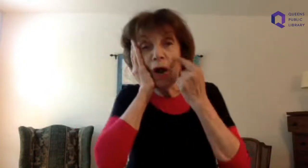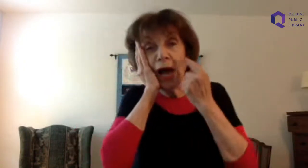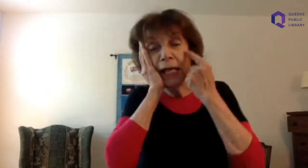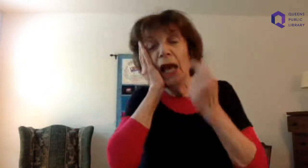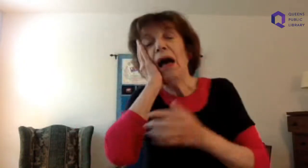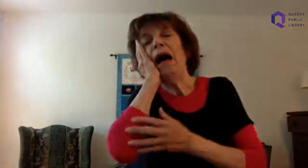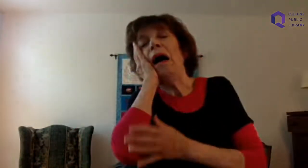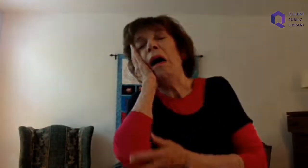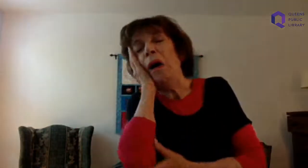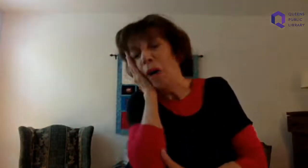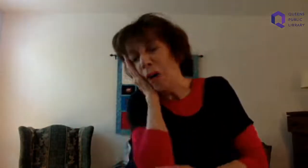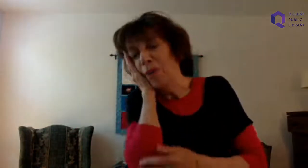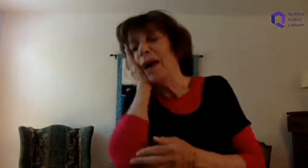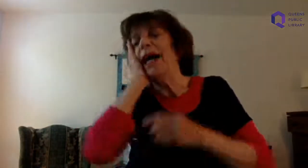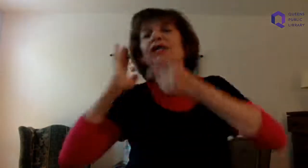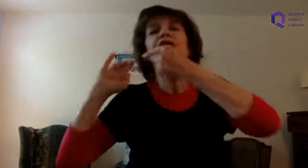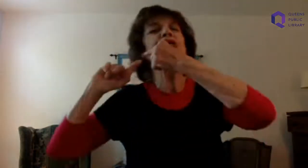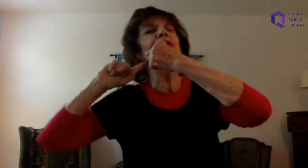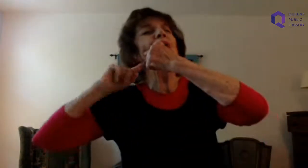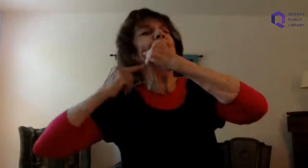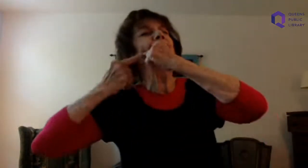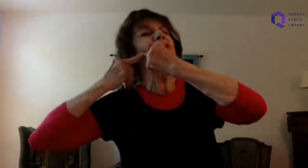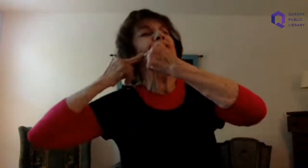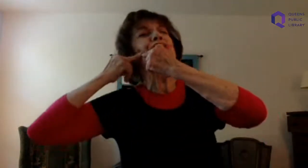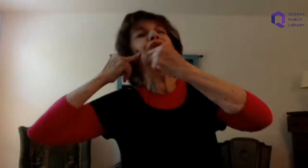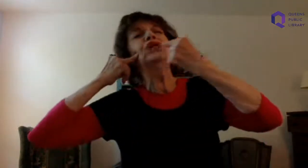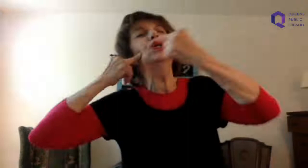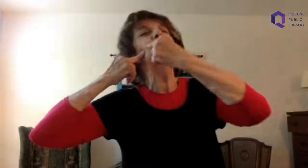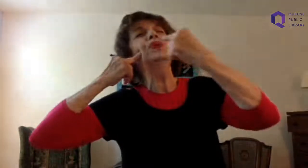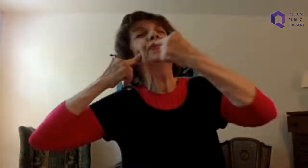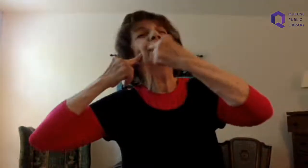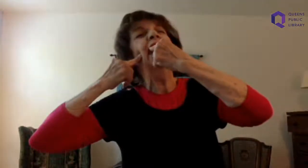cried, "Oh, my tooth is loose,